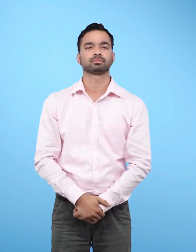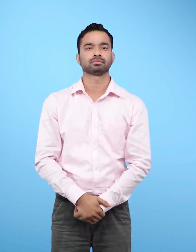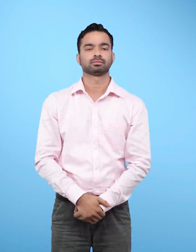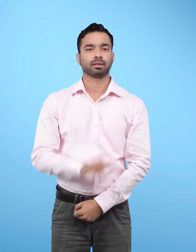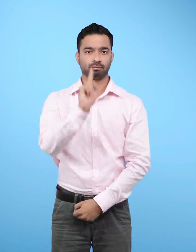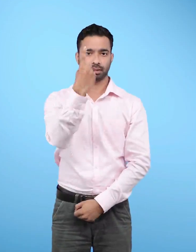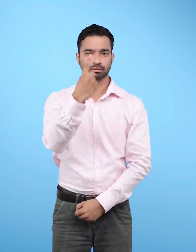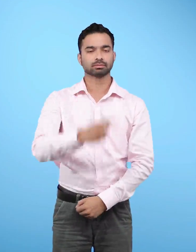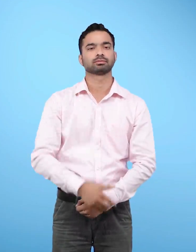1.